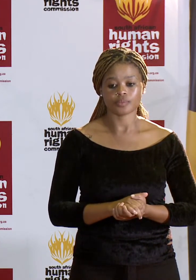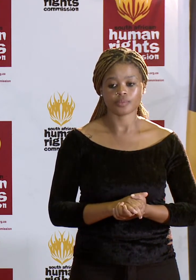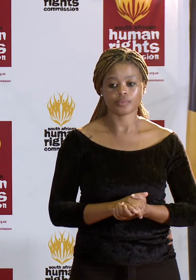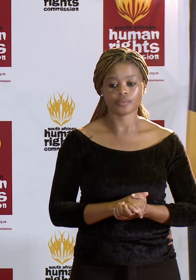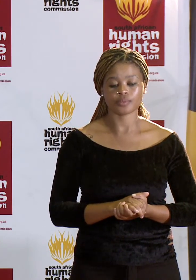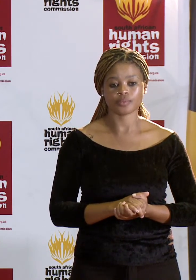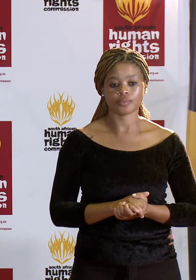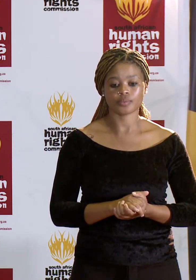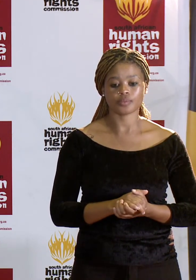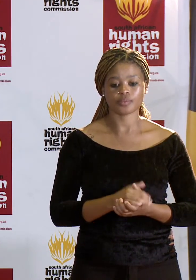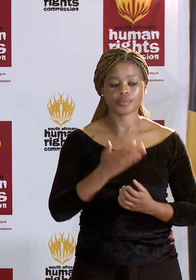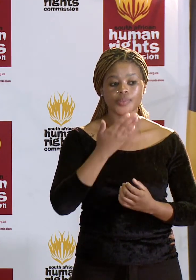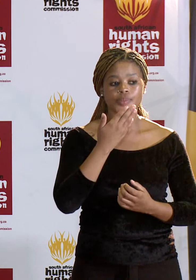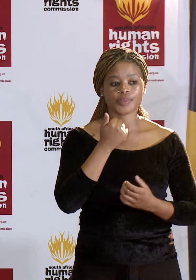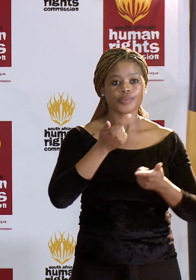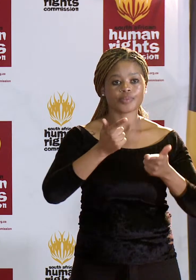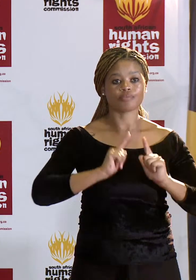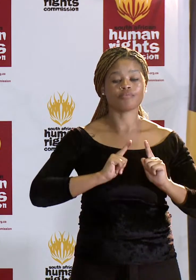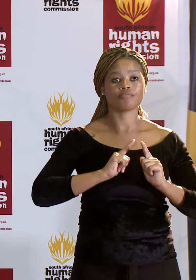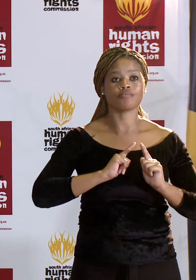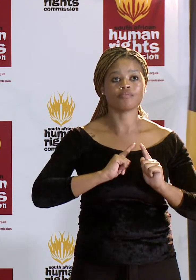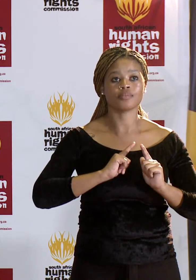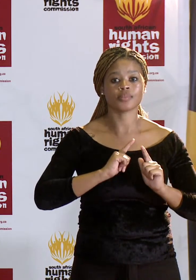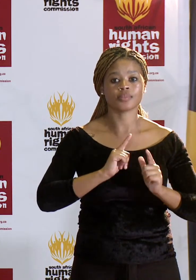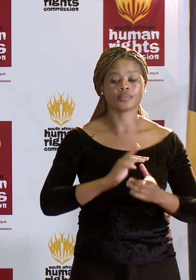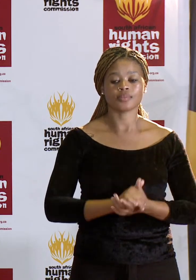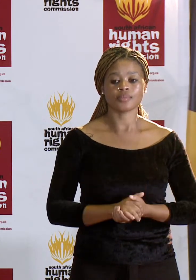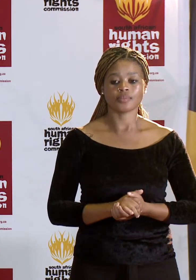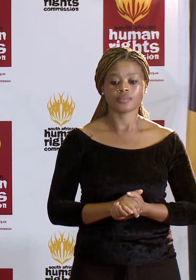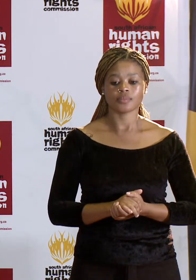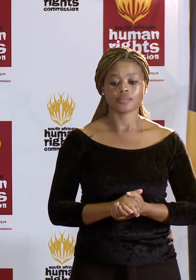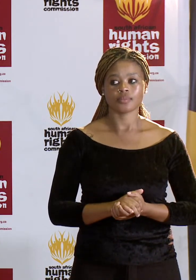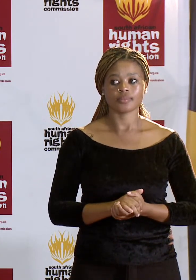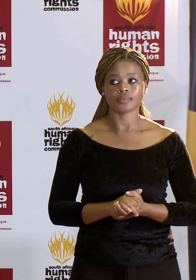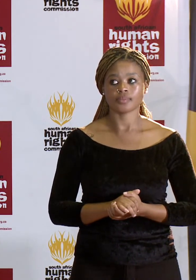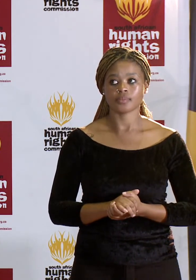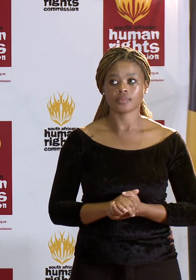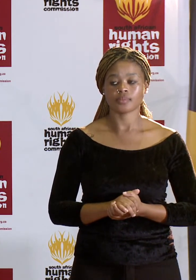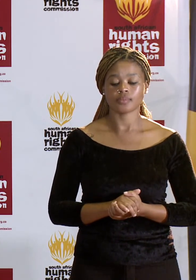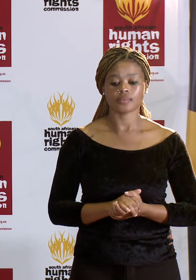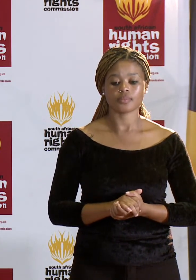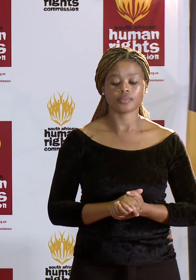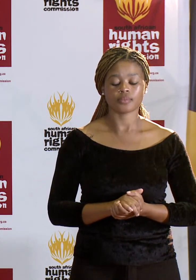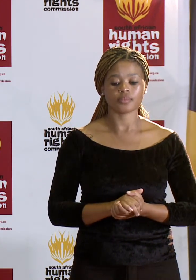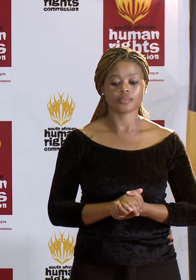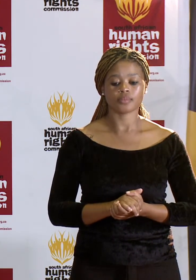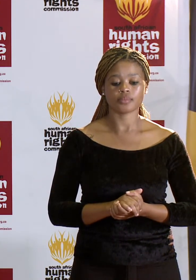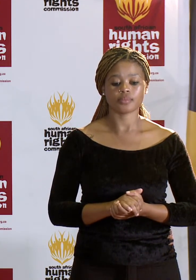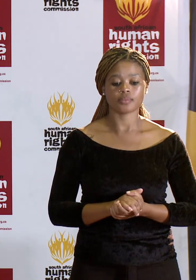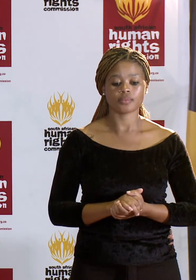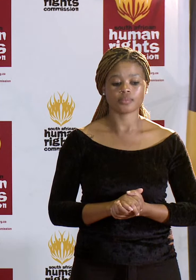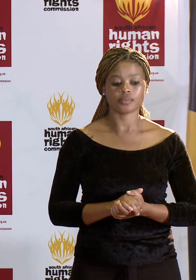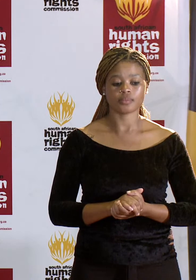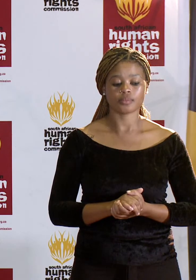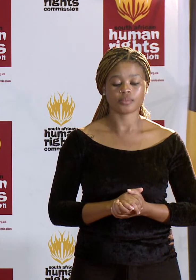Please allow me, ladies and gentlemen, to